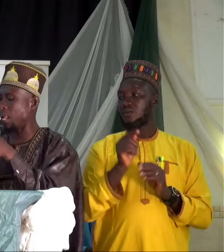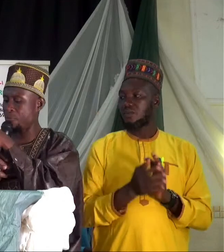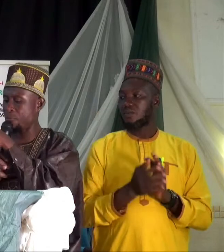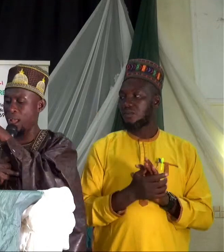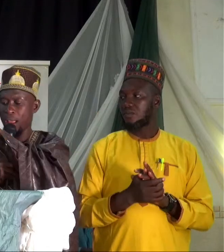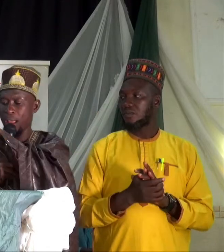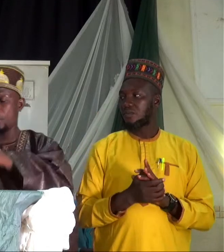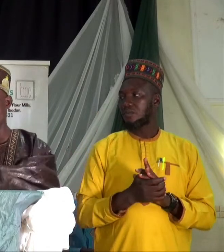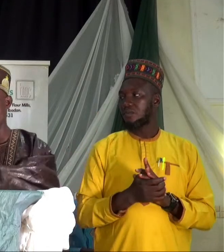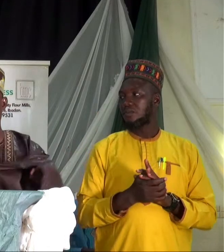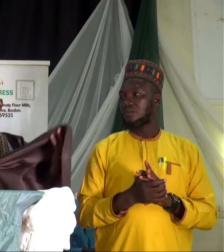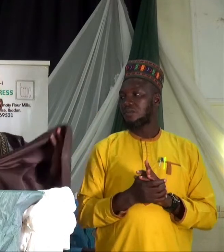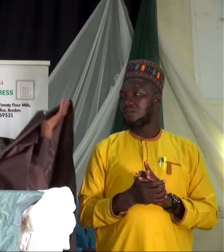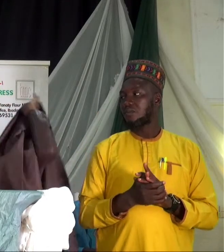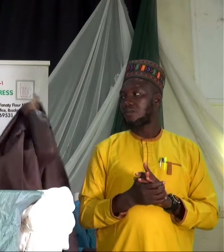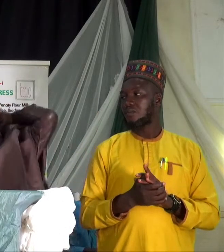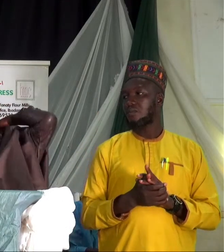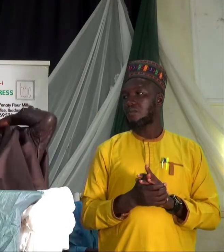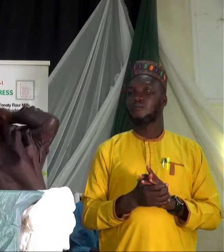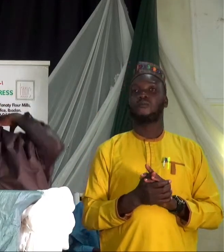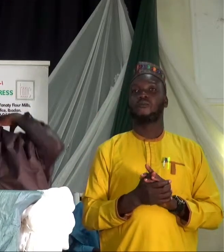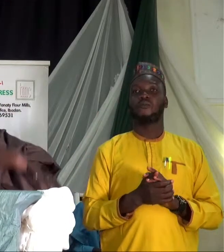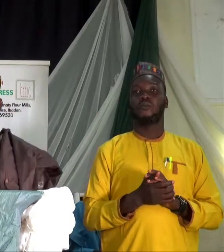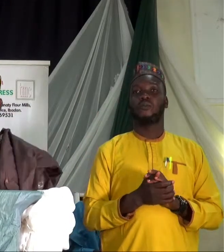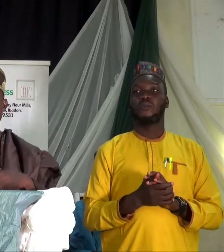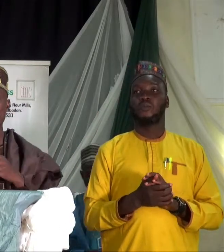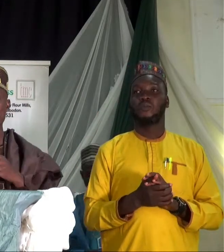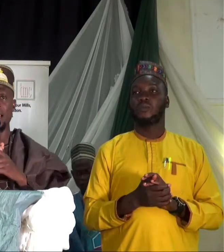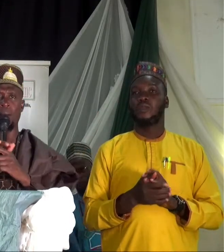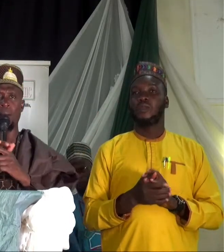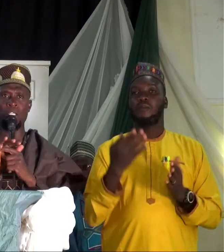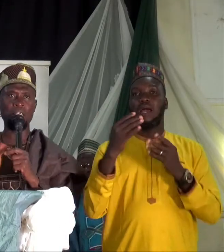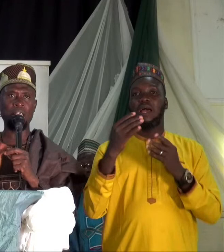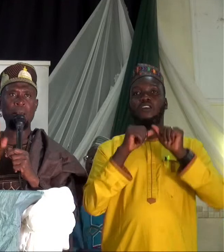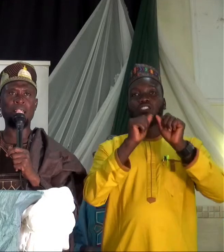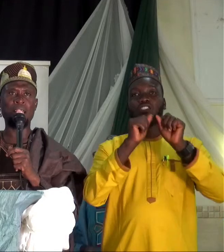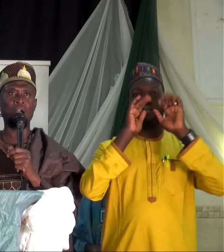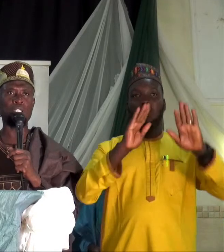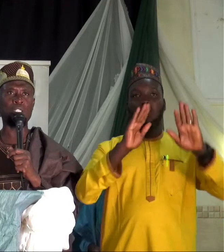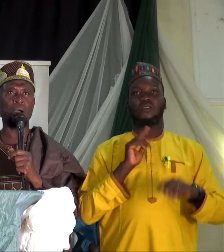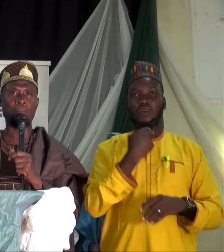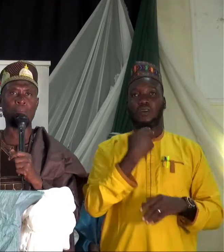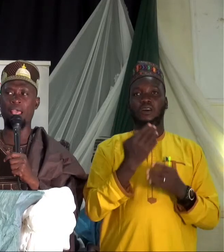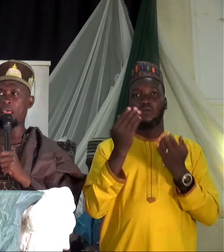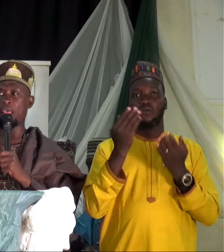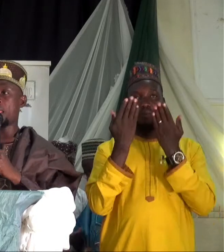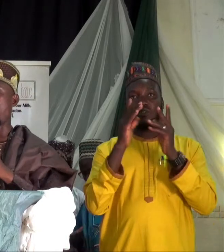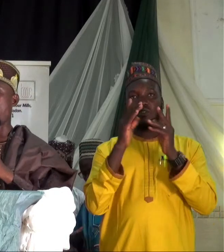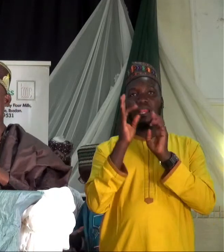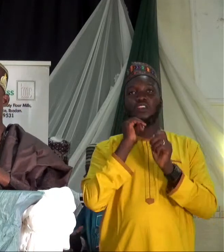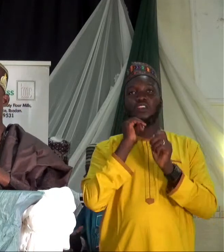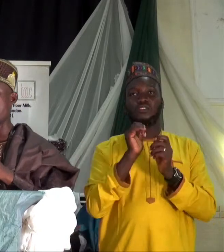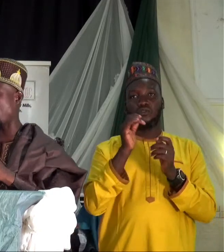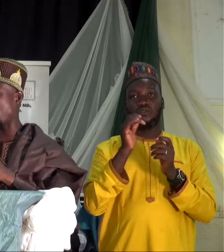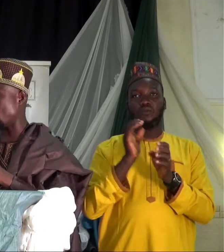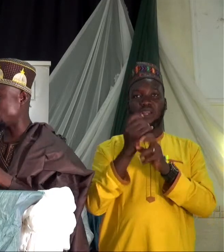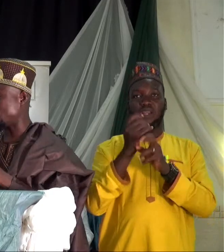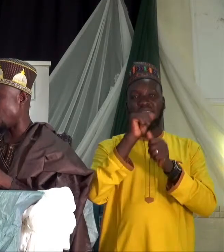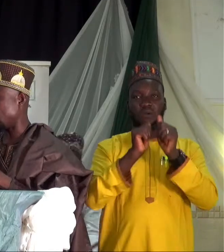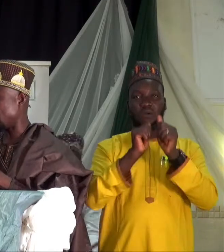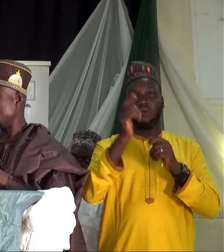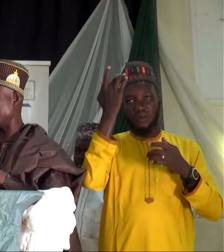to the other. What's your name? Funka Kua. Atare Ataisa Tamuti. Majaka Koshiwa. Amen. How will our Laku